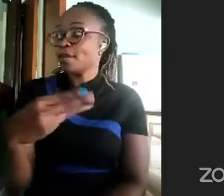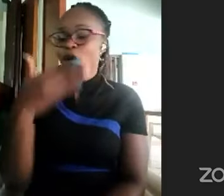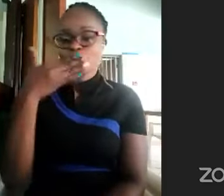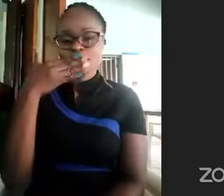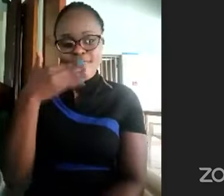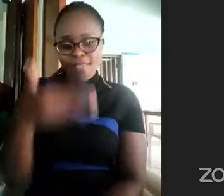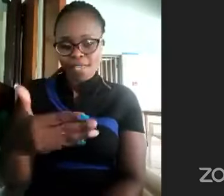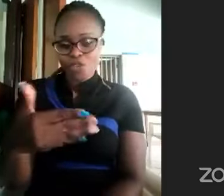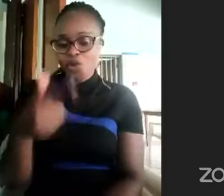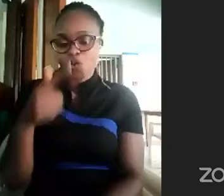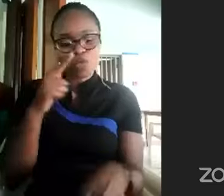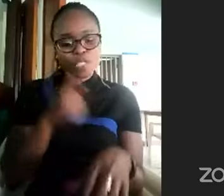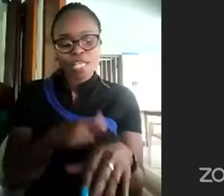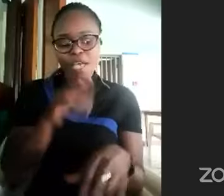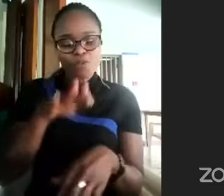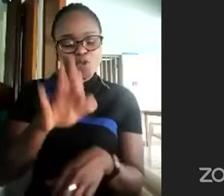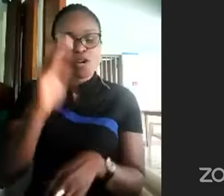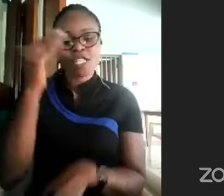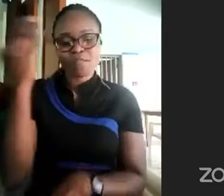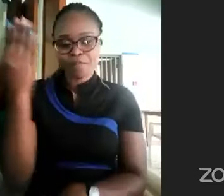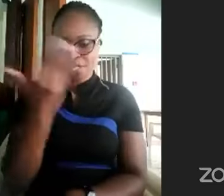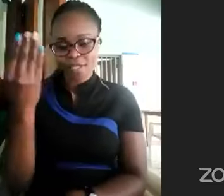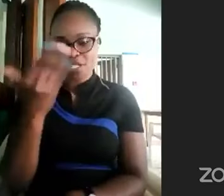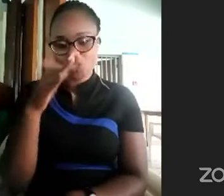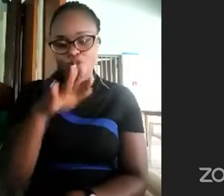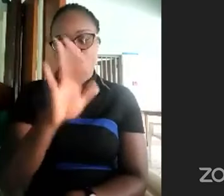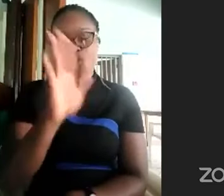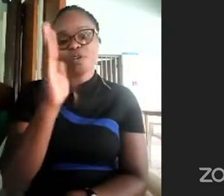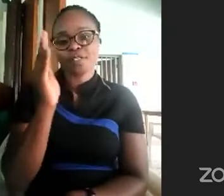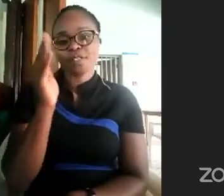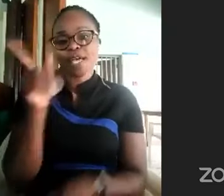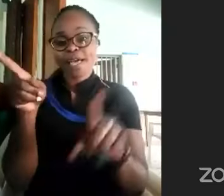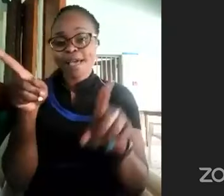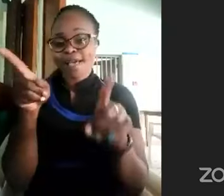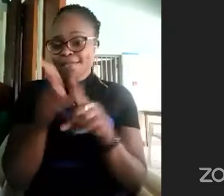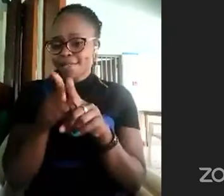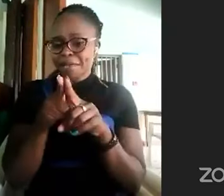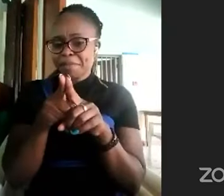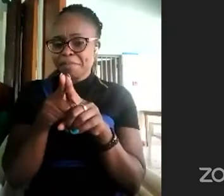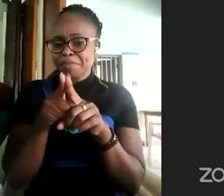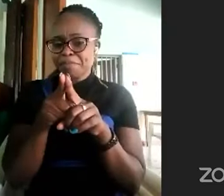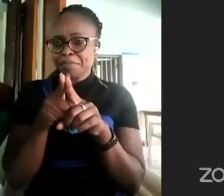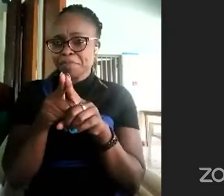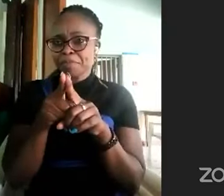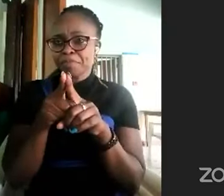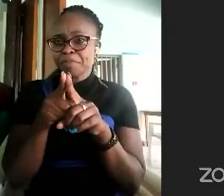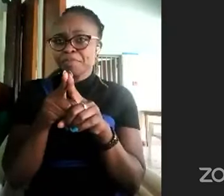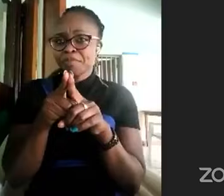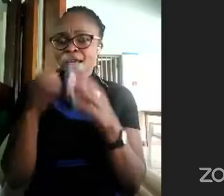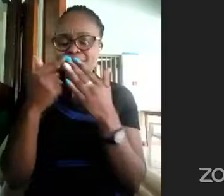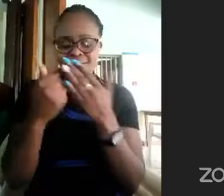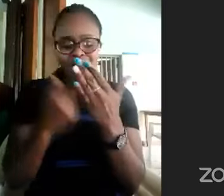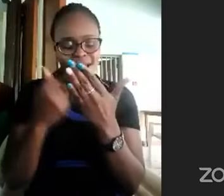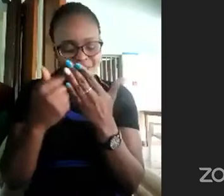your presentation, and also just bring it up from a point of maybe experience of women